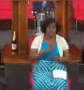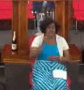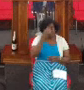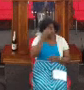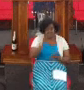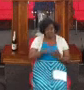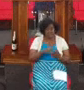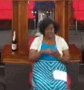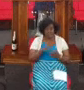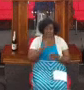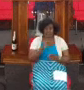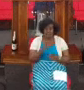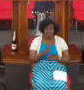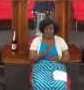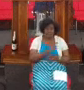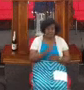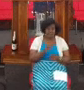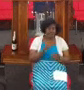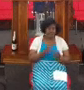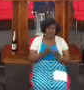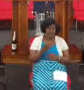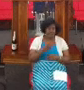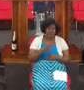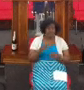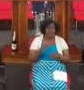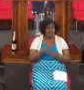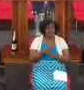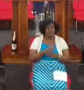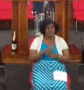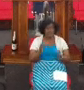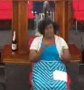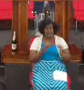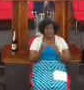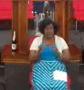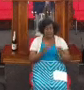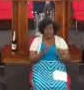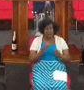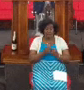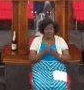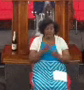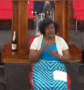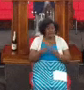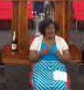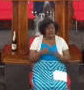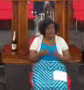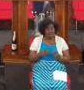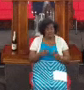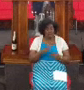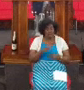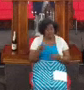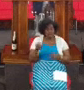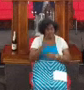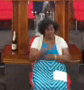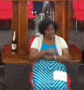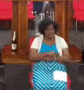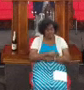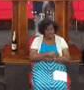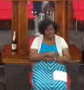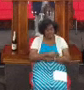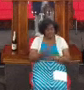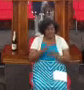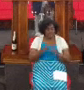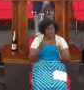so. Jesus, throughout his ministry, was in constant battle with the religious people of his day,